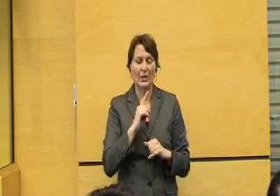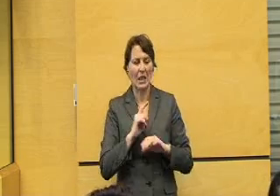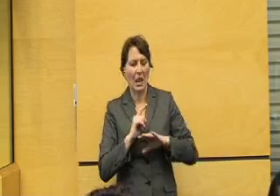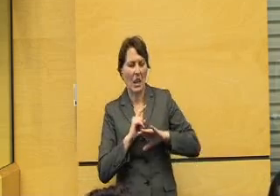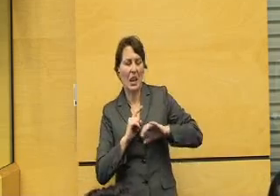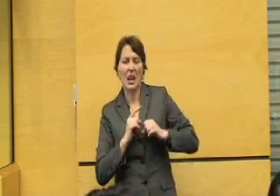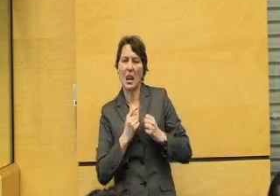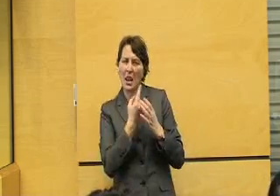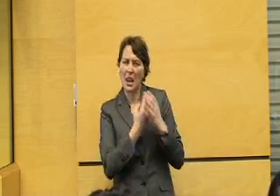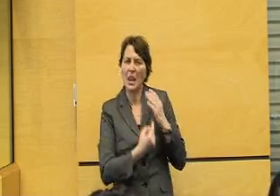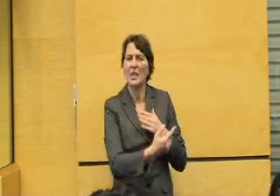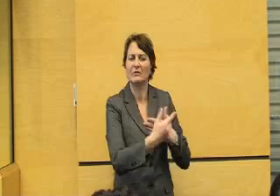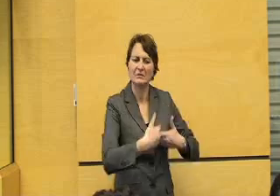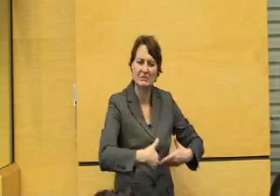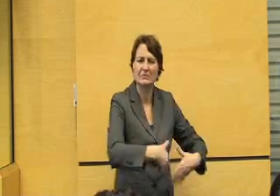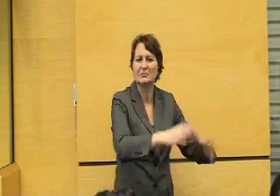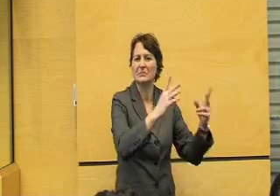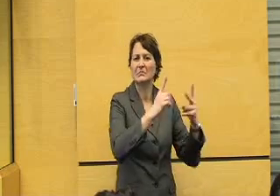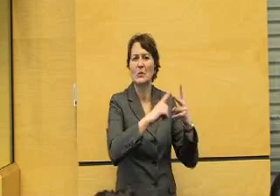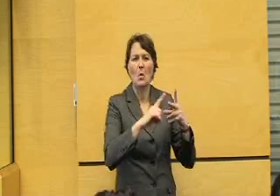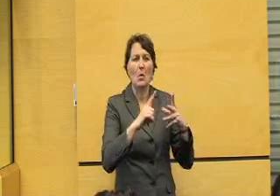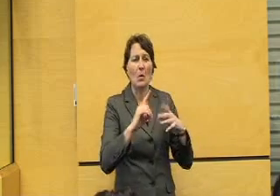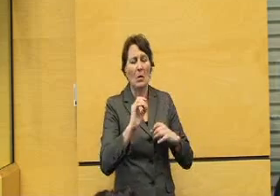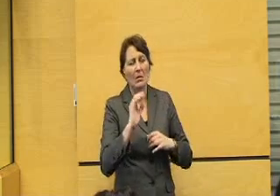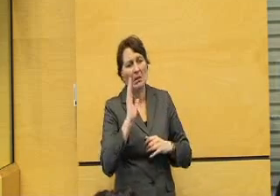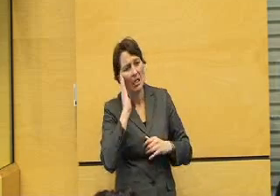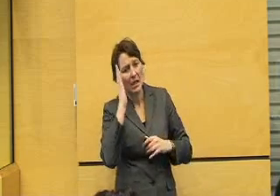abandonment, to living in the street,